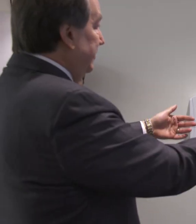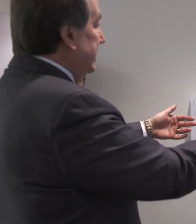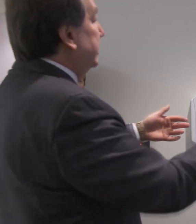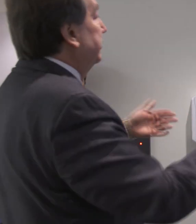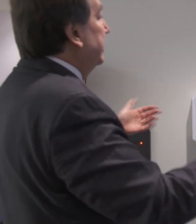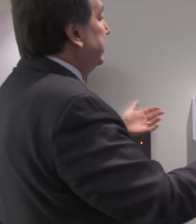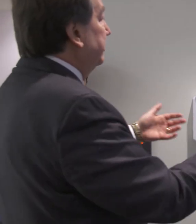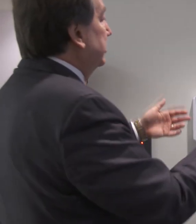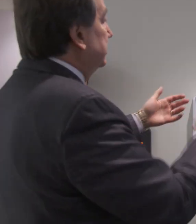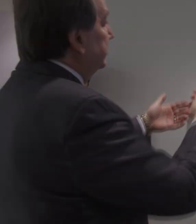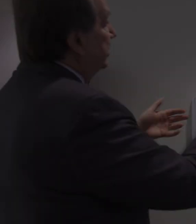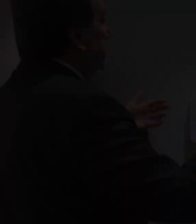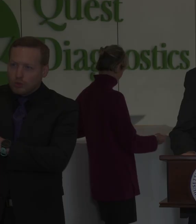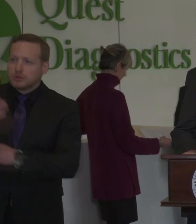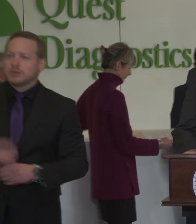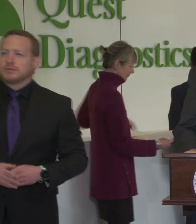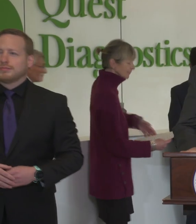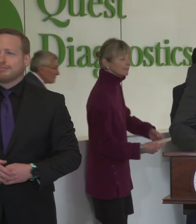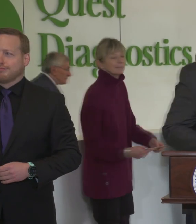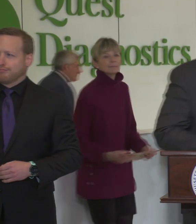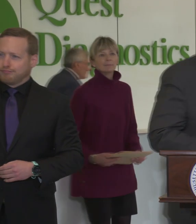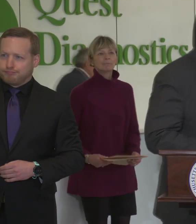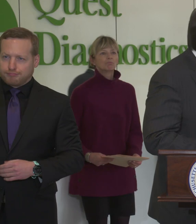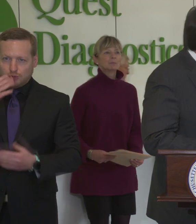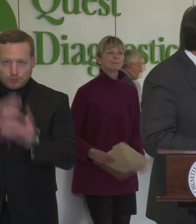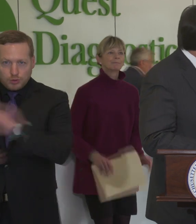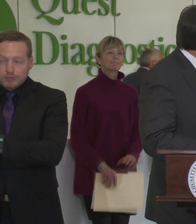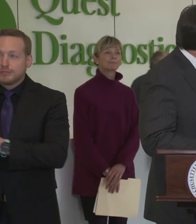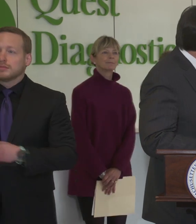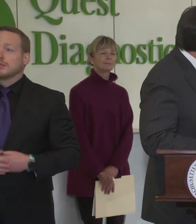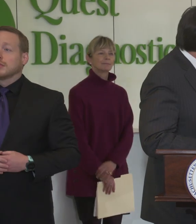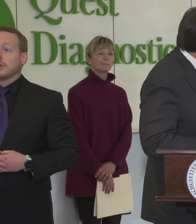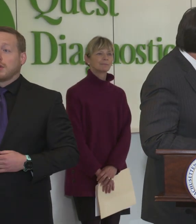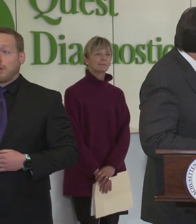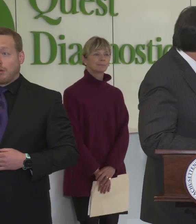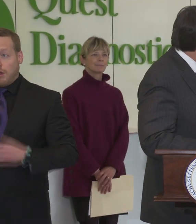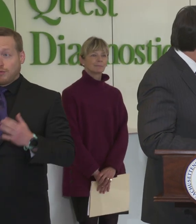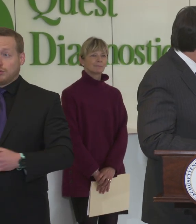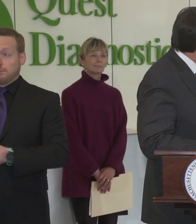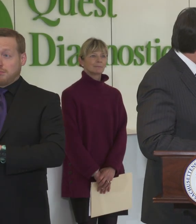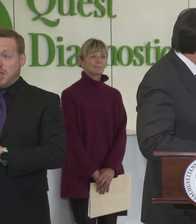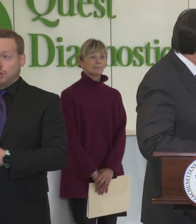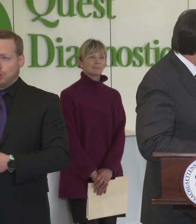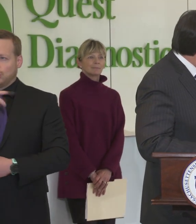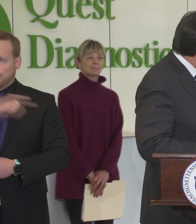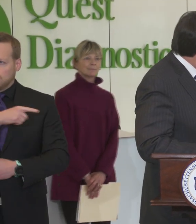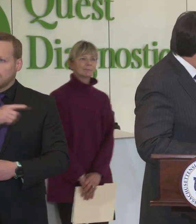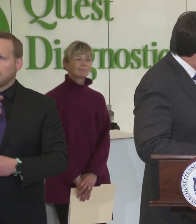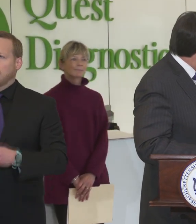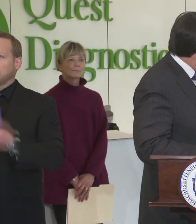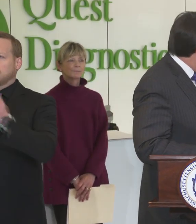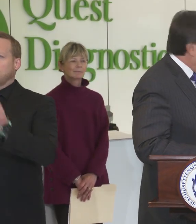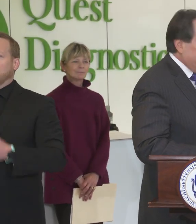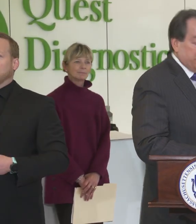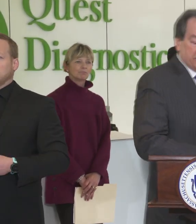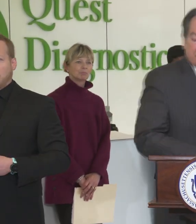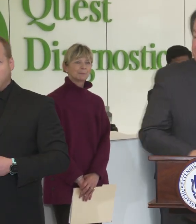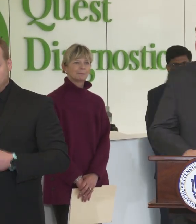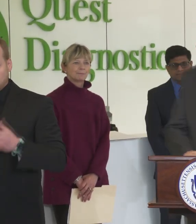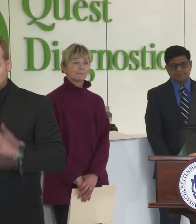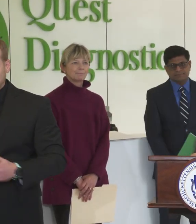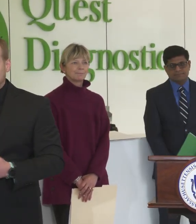Good morning, everyone. Governor Baker and Lieutenant Governor Acevedo